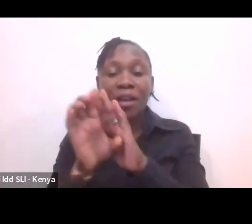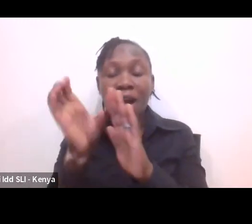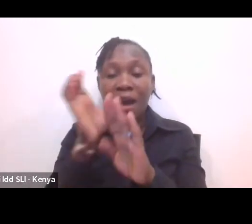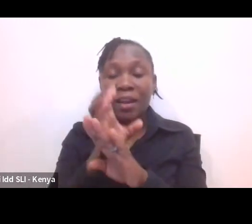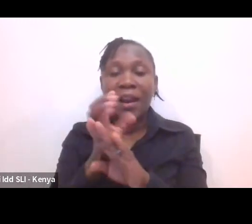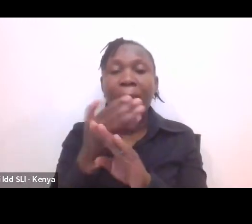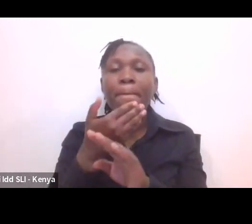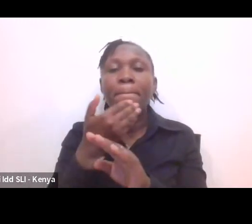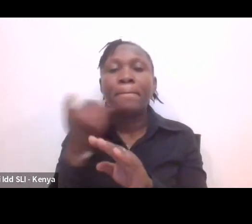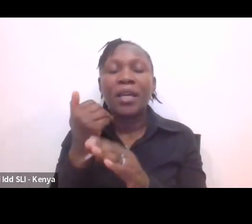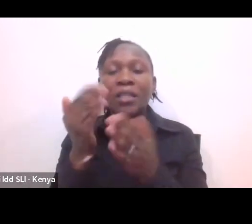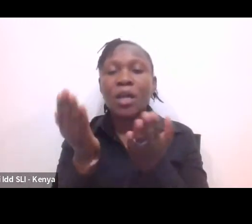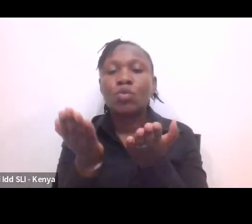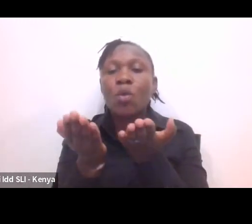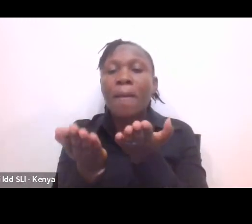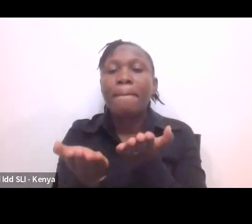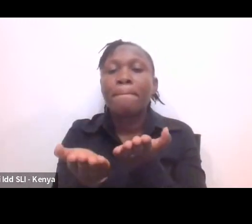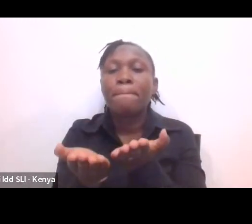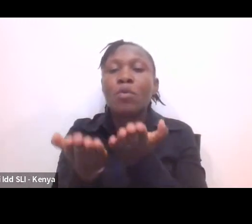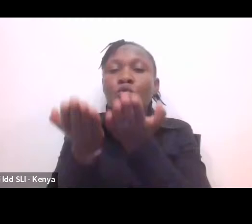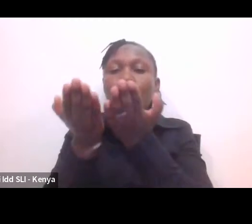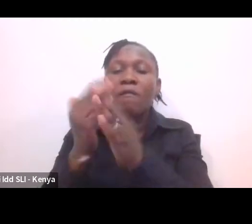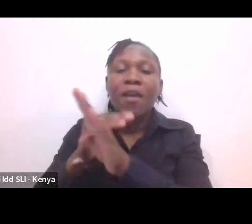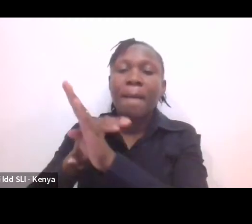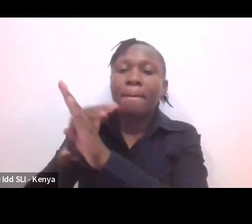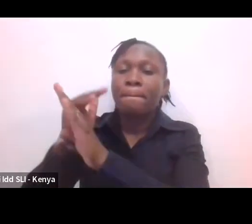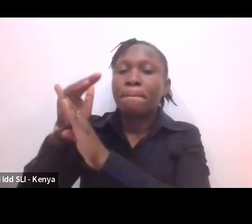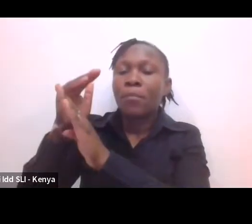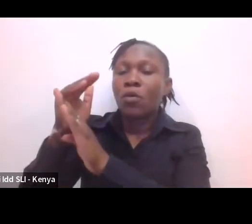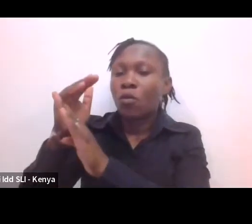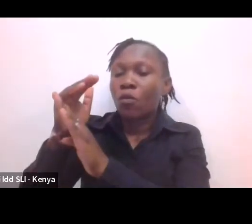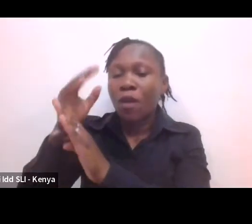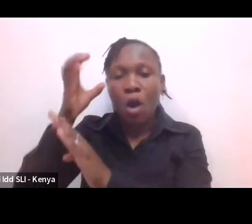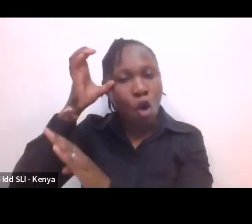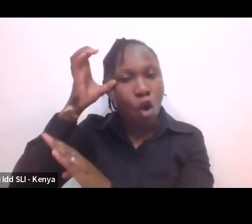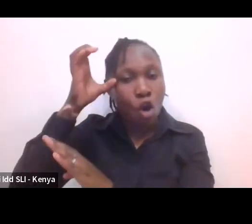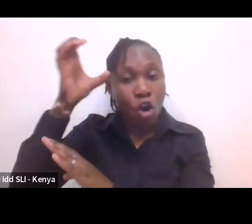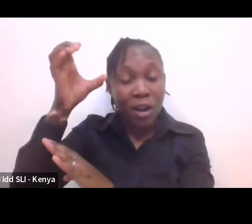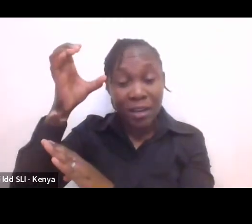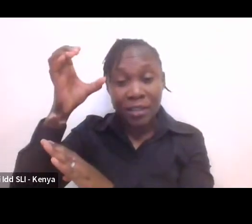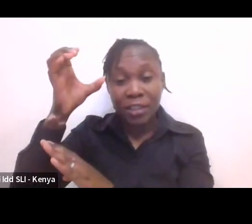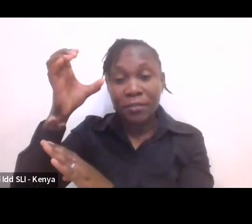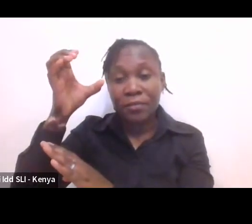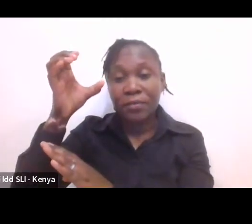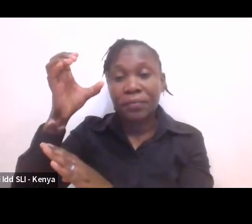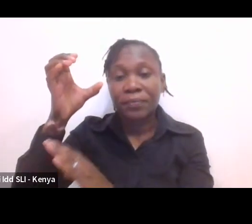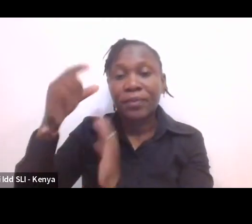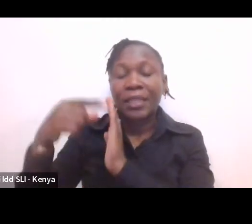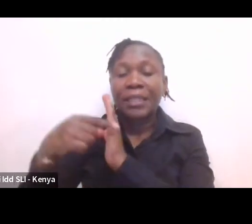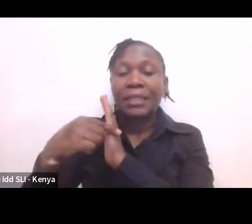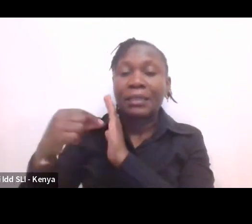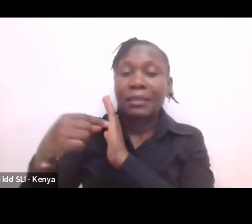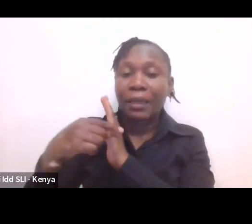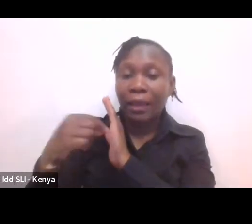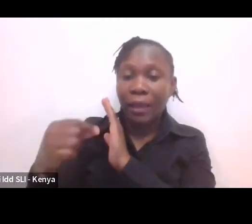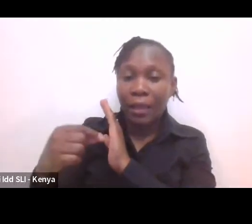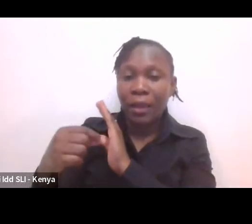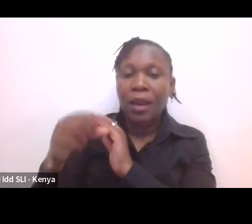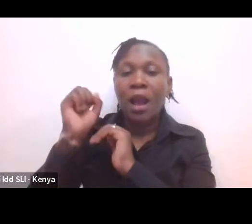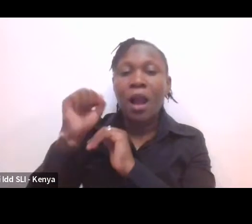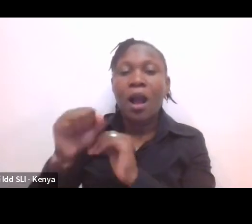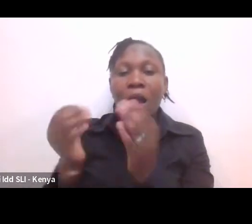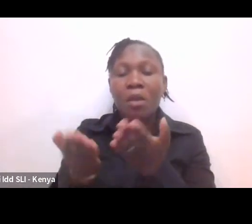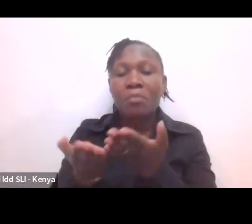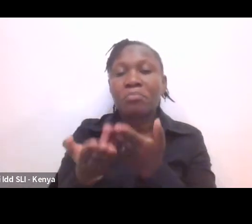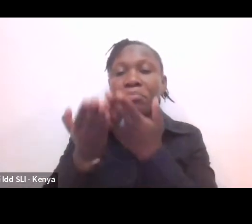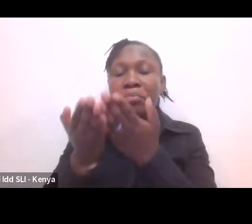enhancement because of those transferable skills such as discipline, concentration, time management, mutual learning.